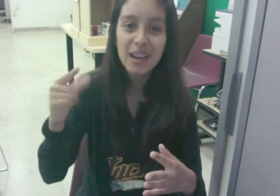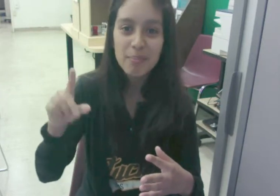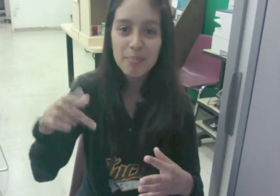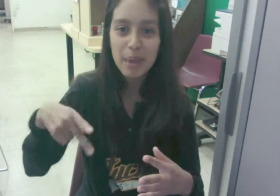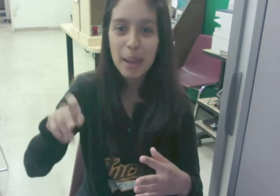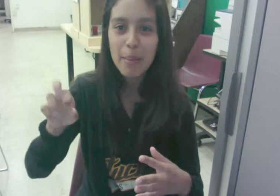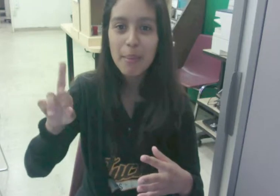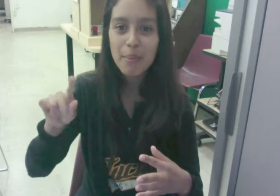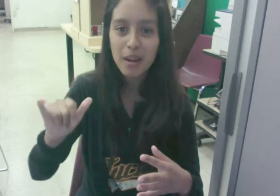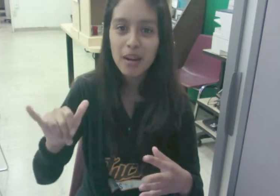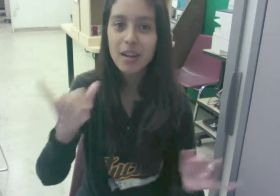squares.